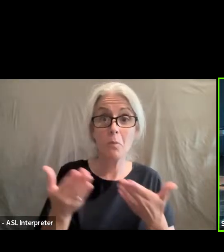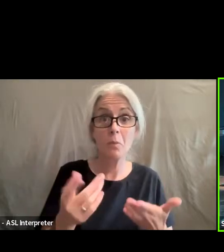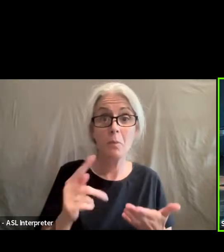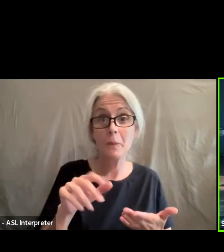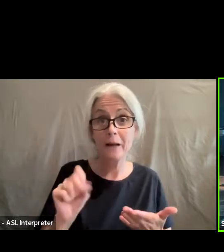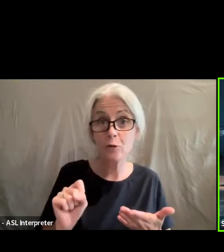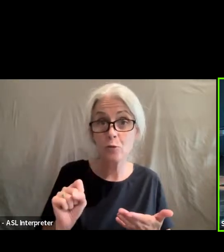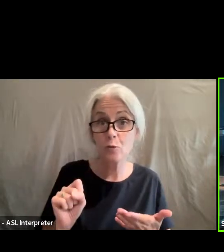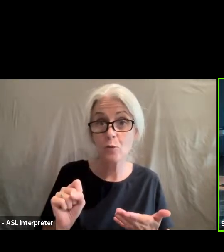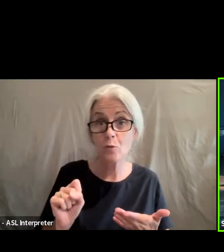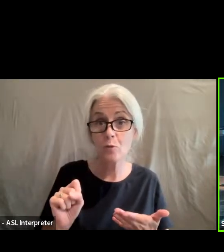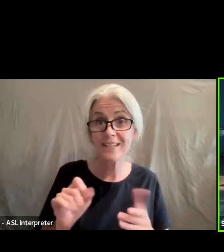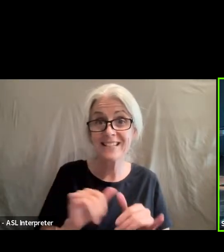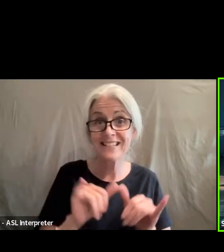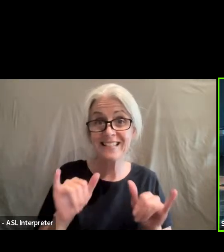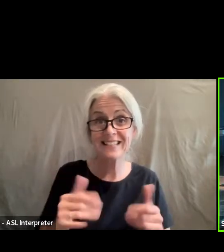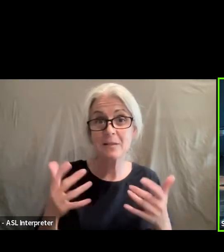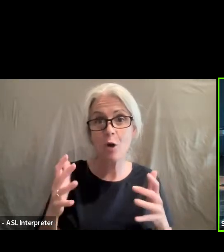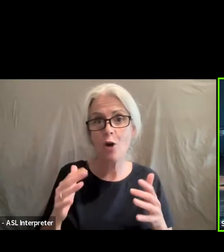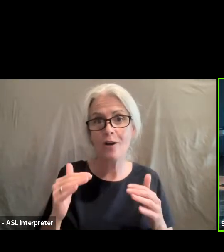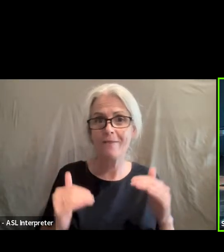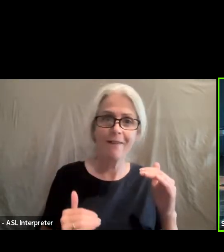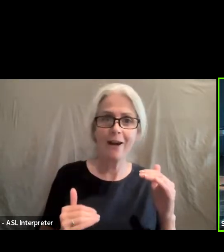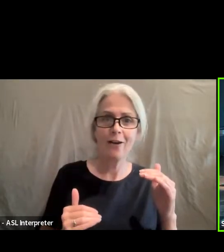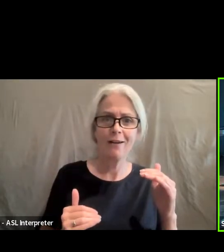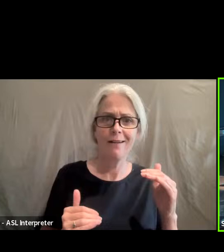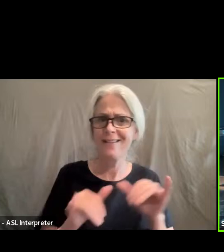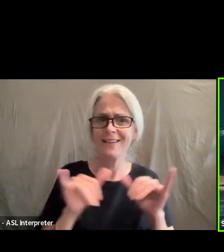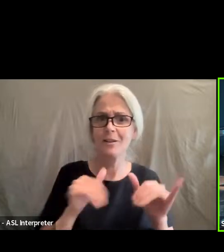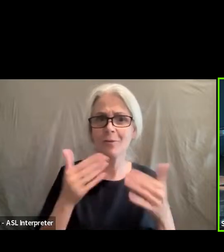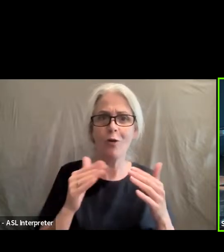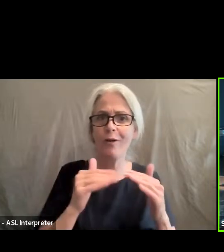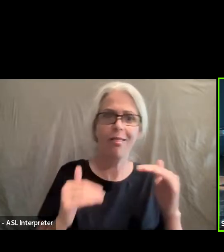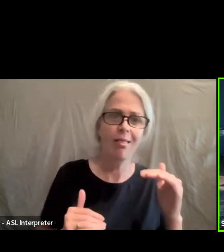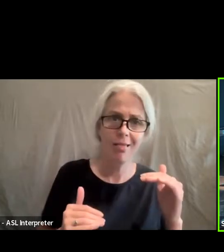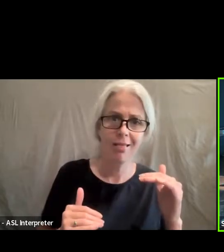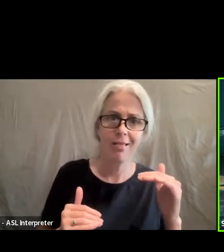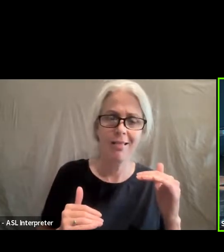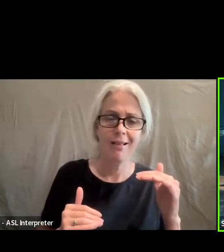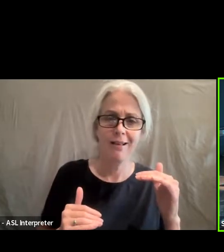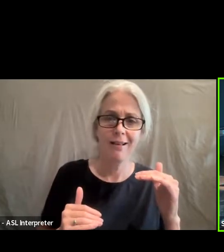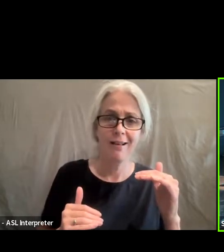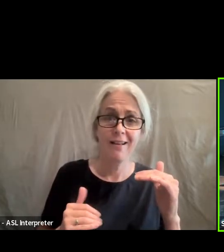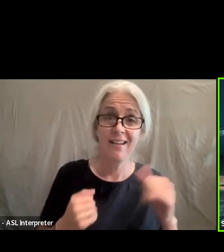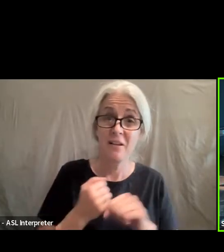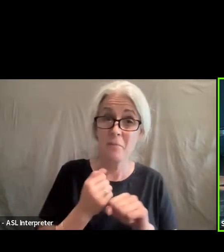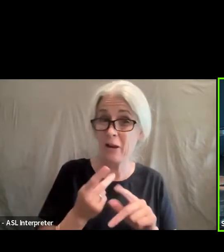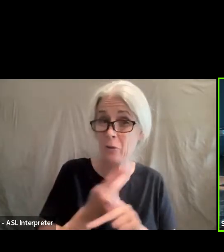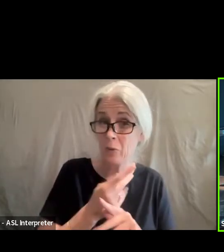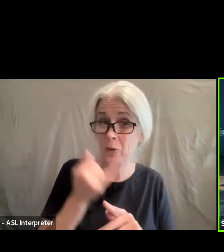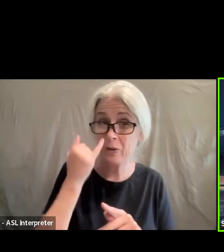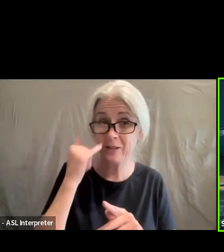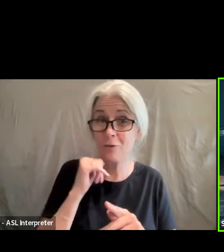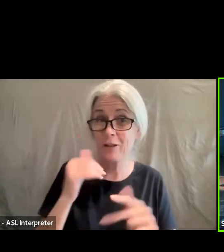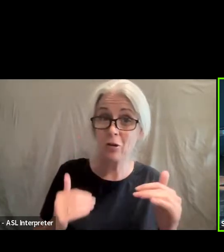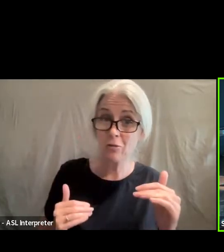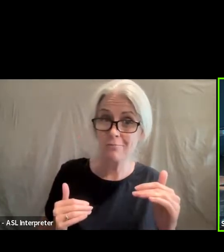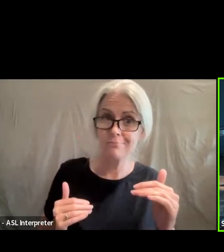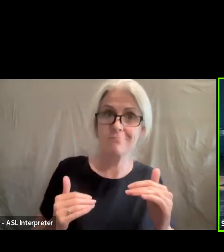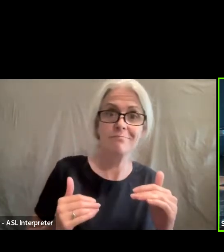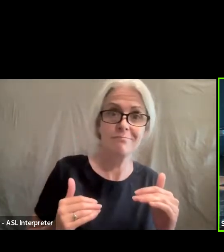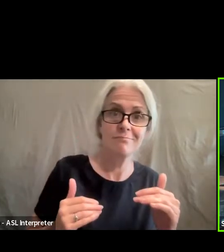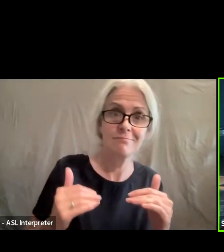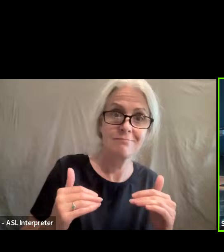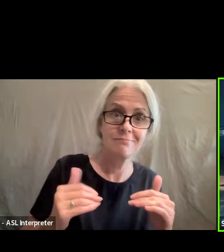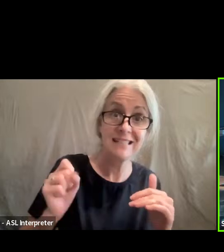into a system that's already inequitable. So it will only exacerbate that if we don't do something about it. I think, yes, it has